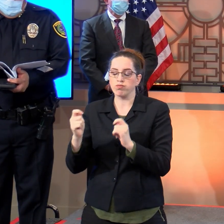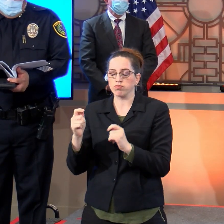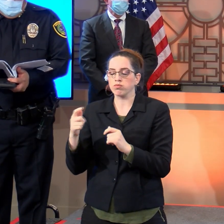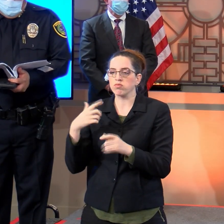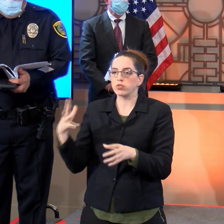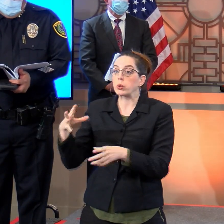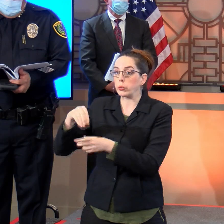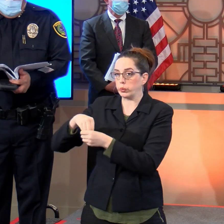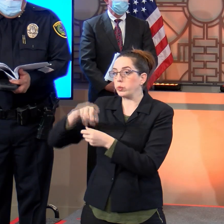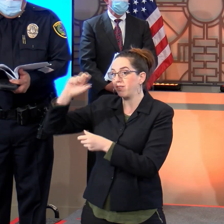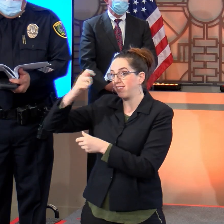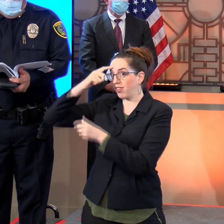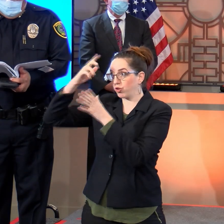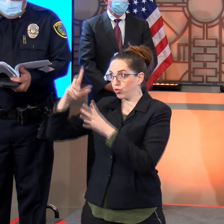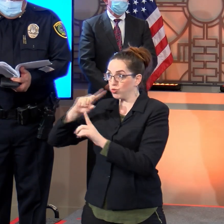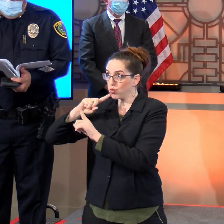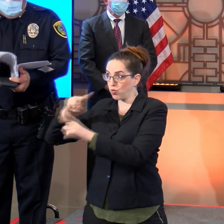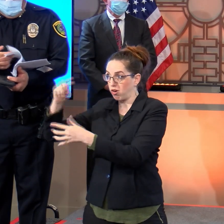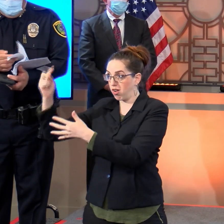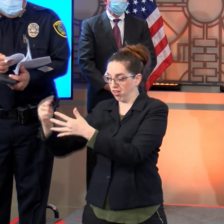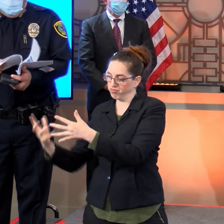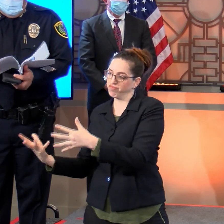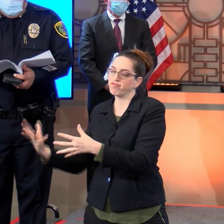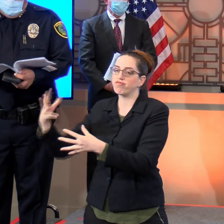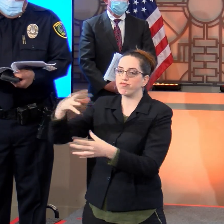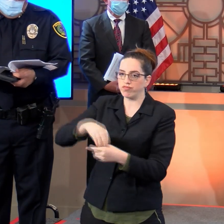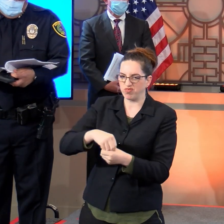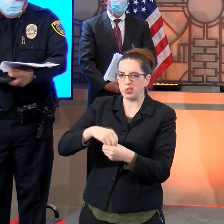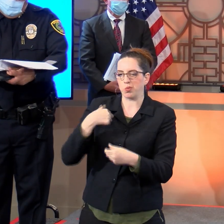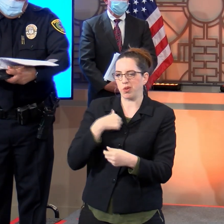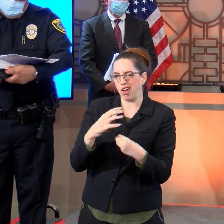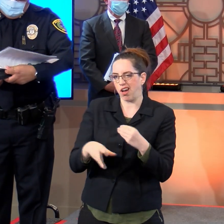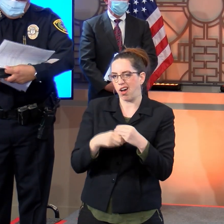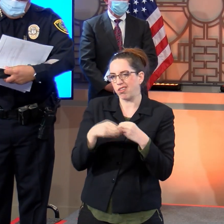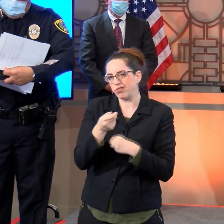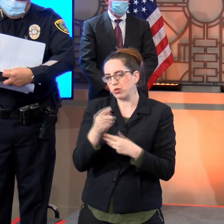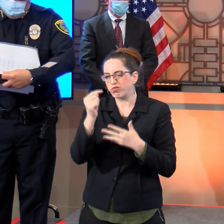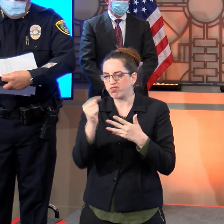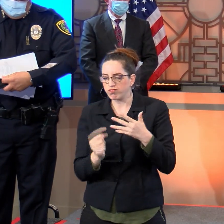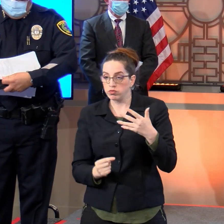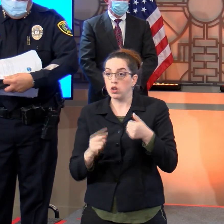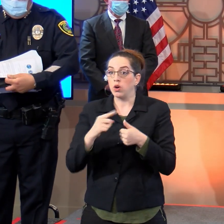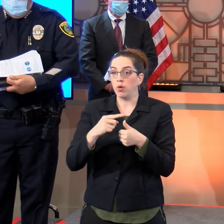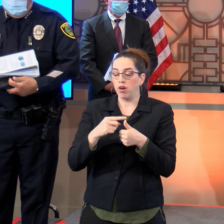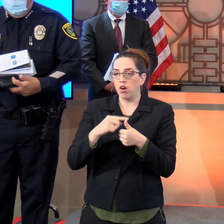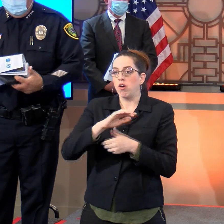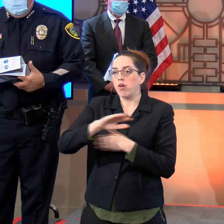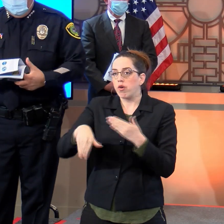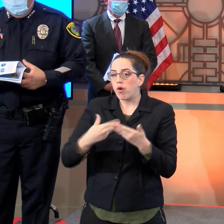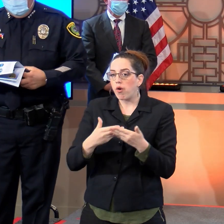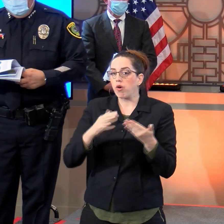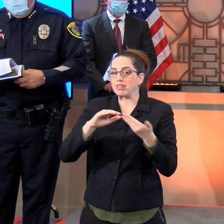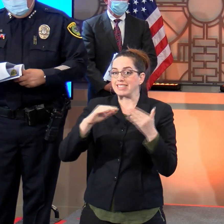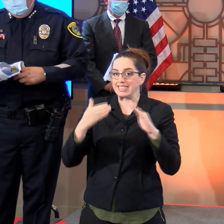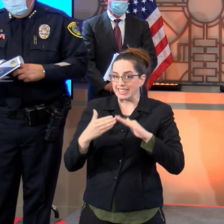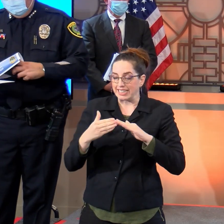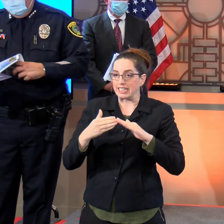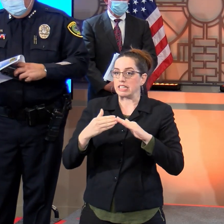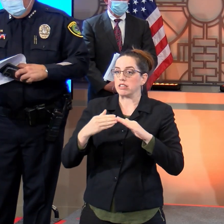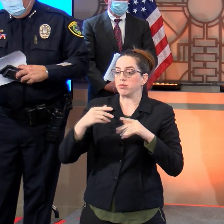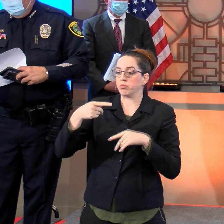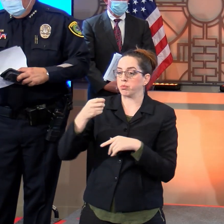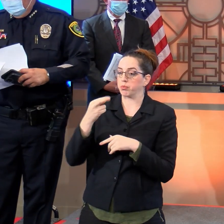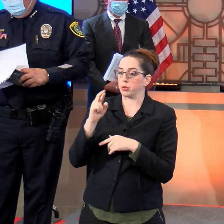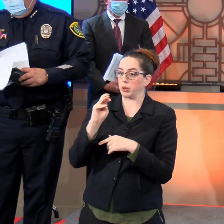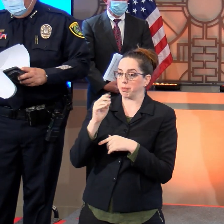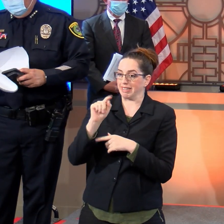incorporate the governor's executive order and adding a few other things, one of which all city permitted and